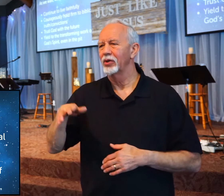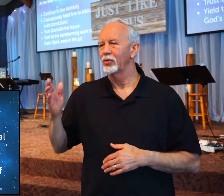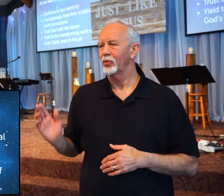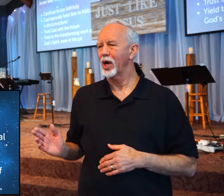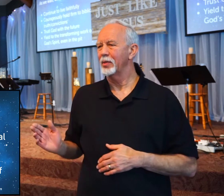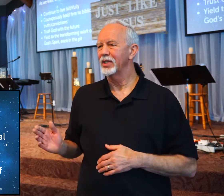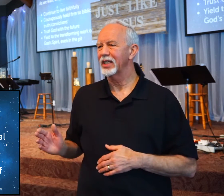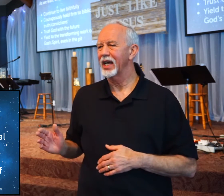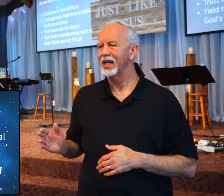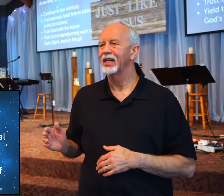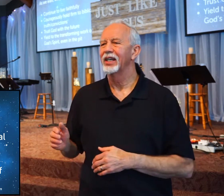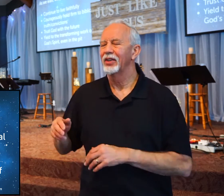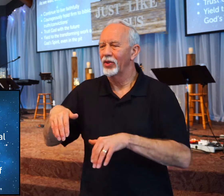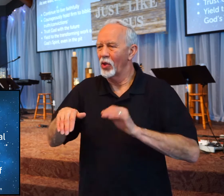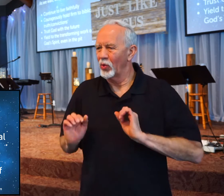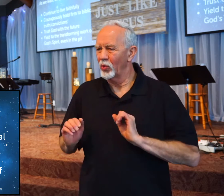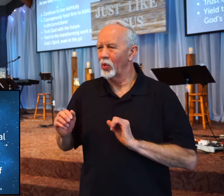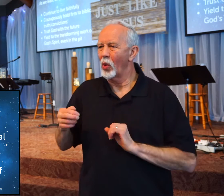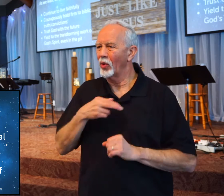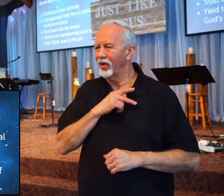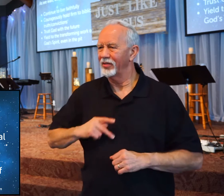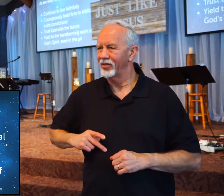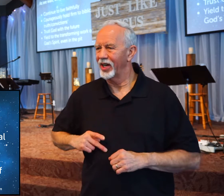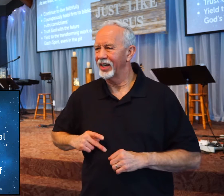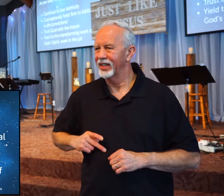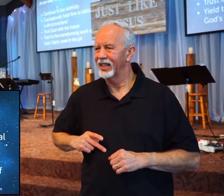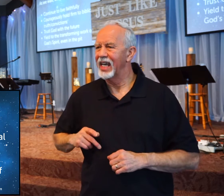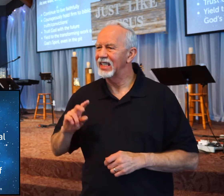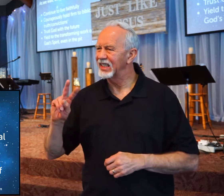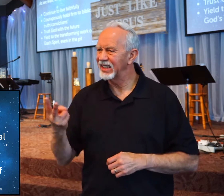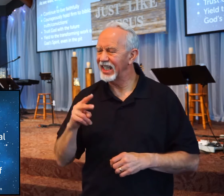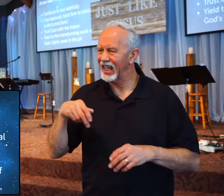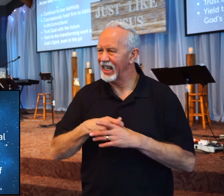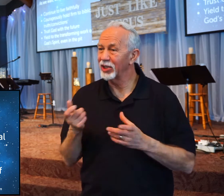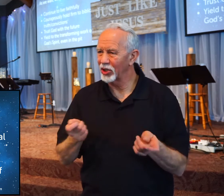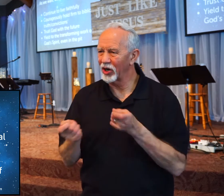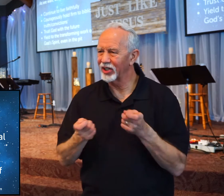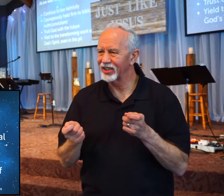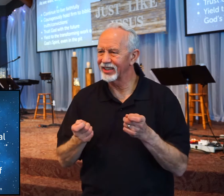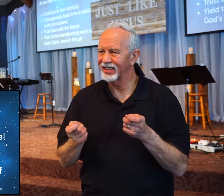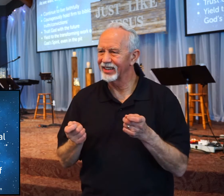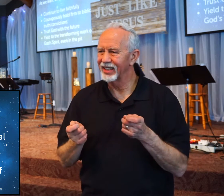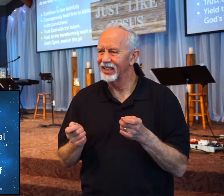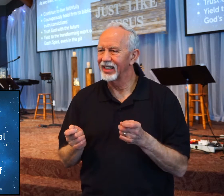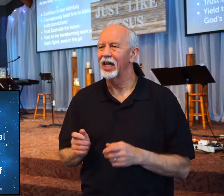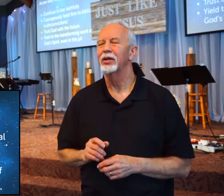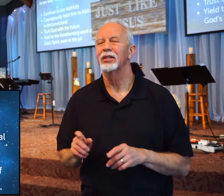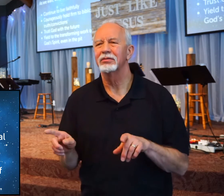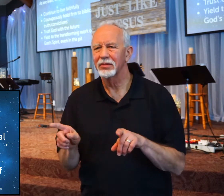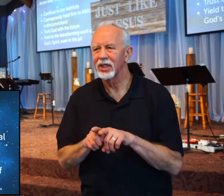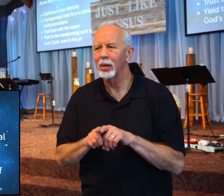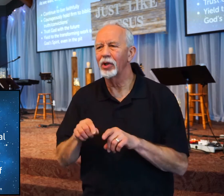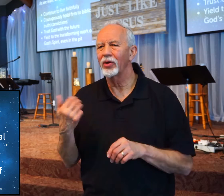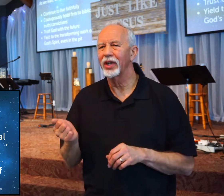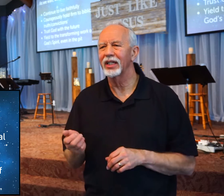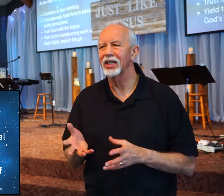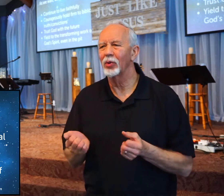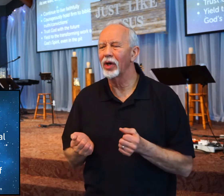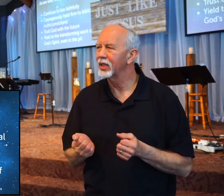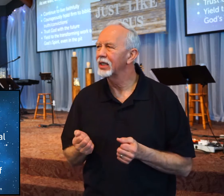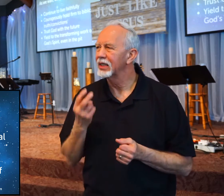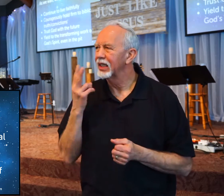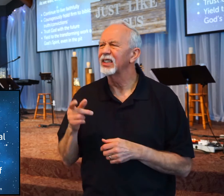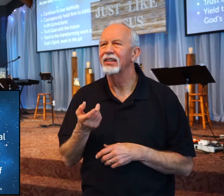Pharaoh, second in charge. And there's a couple of correlations that stand out. I'm going to point those out to you, and then we'll go eat chicken, okay? Here